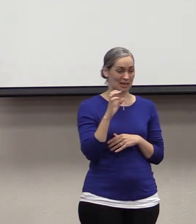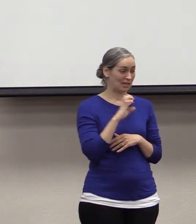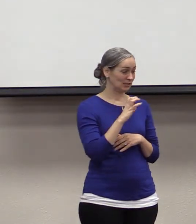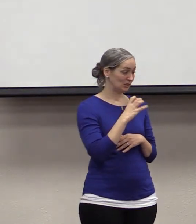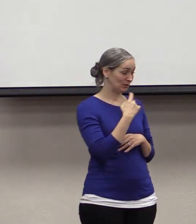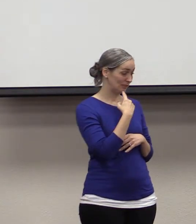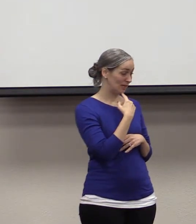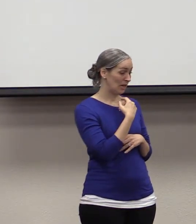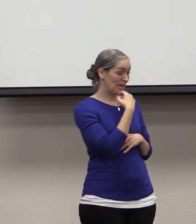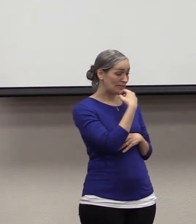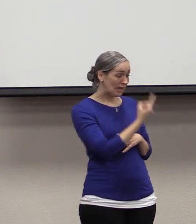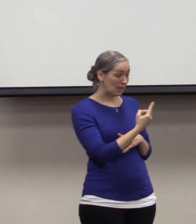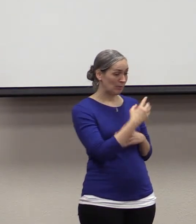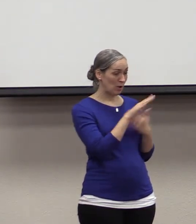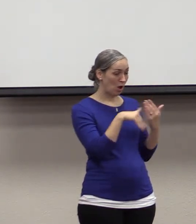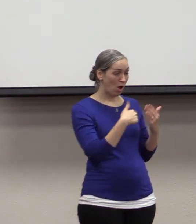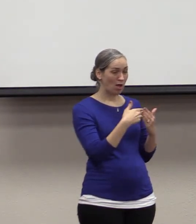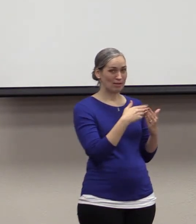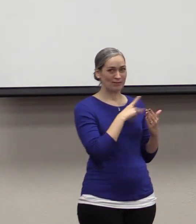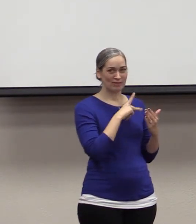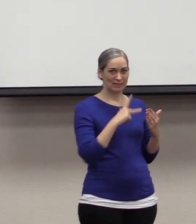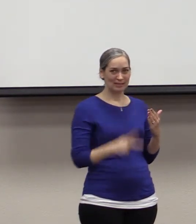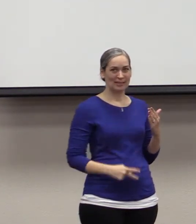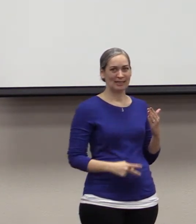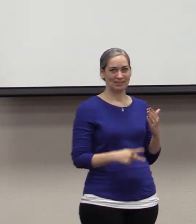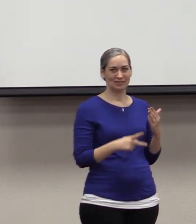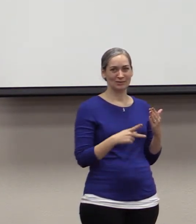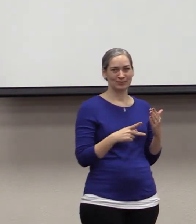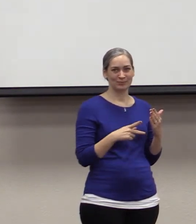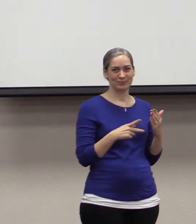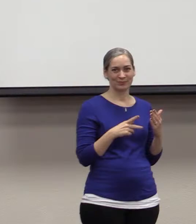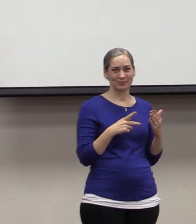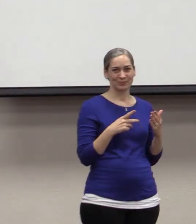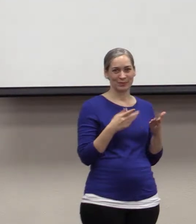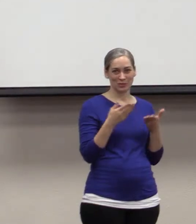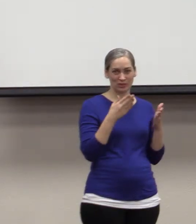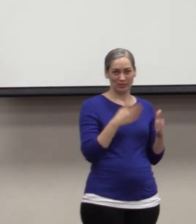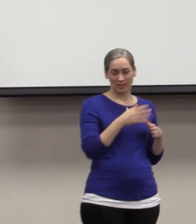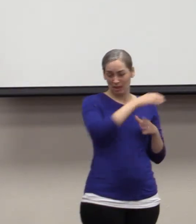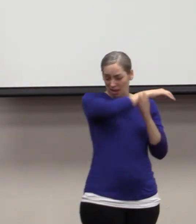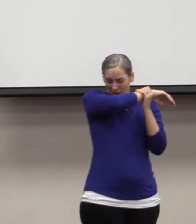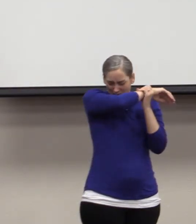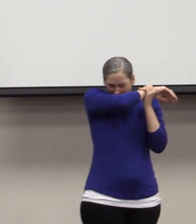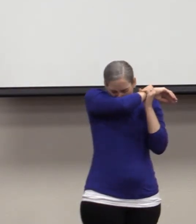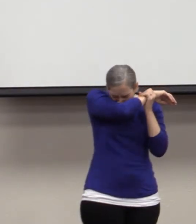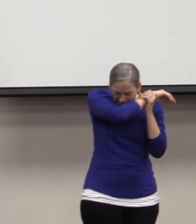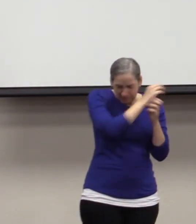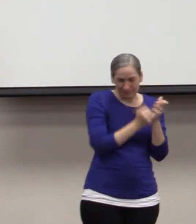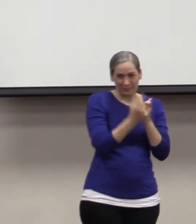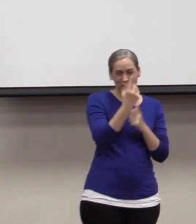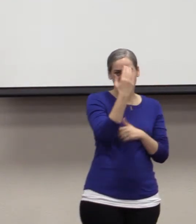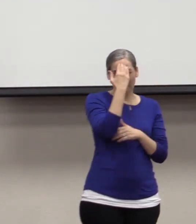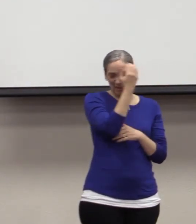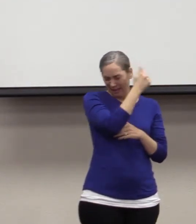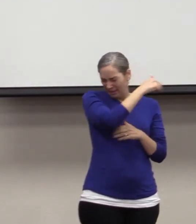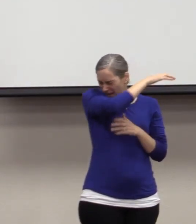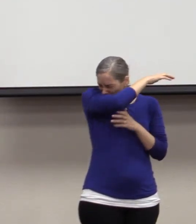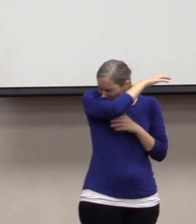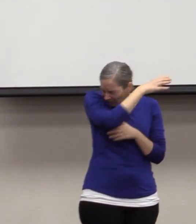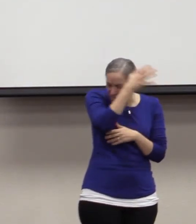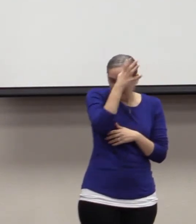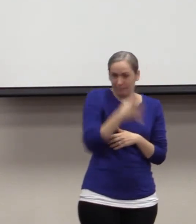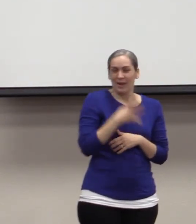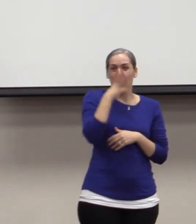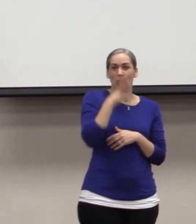to Mordecai, all the king's officials and the people of the royal provinces know that for any man or woman who approaches the king in the inner court without